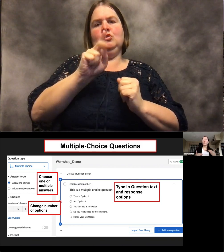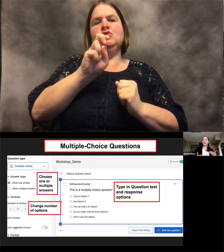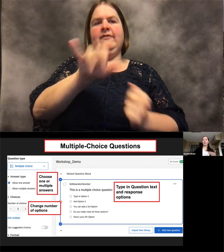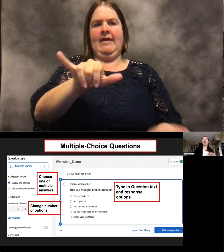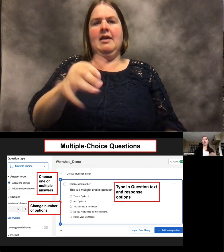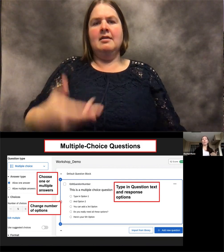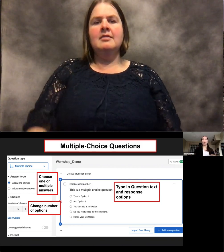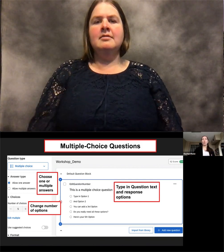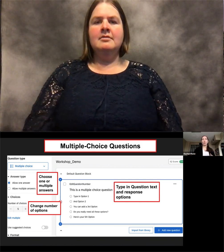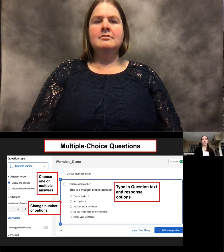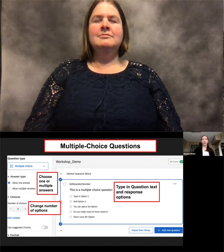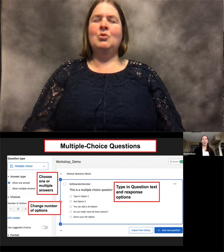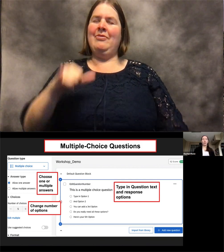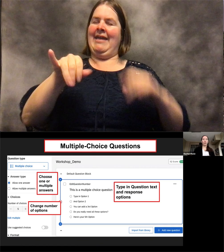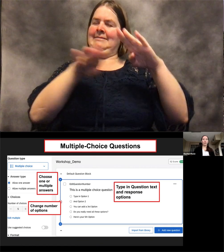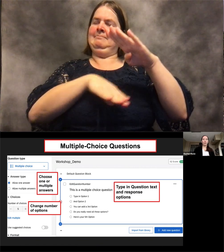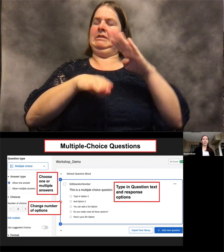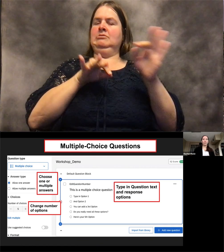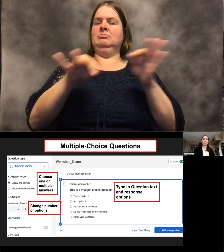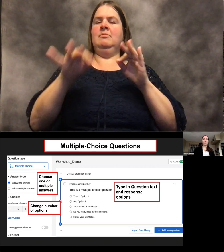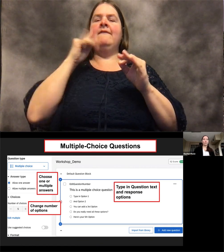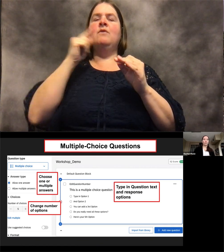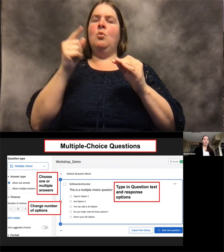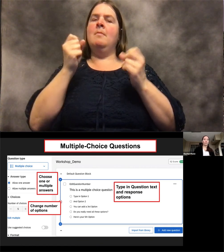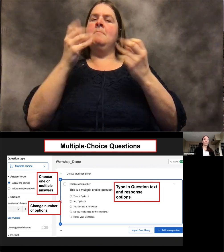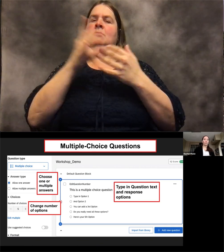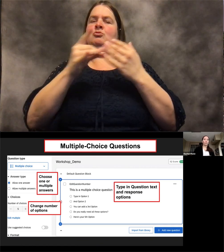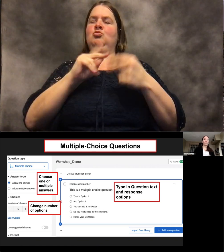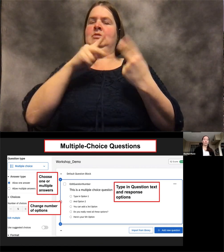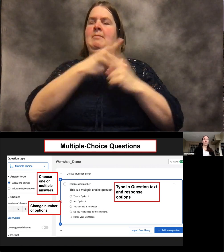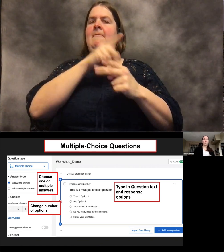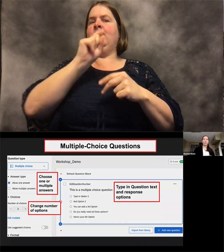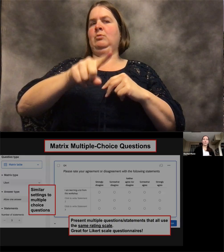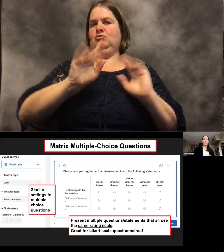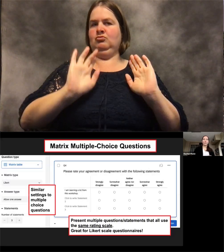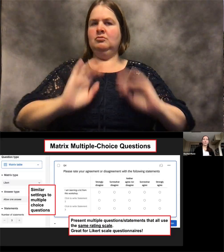So that's the basics of the multiple choice questions.